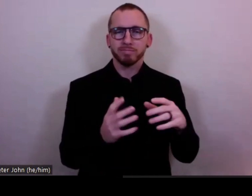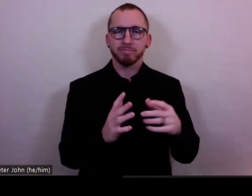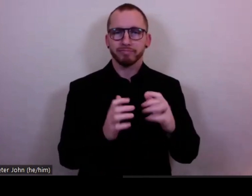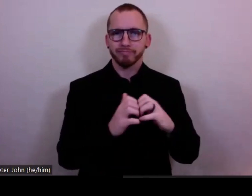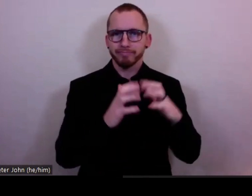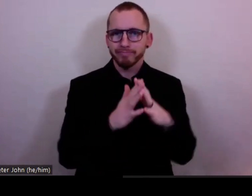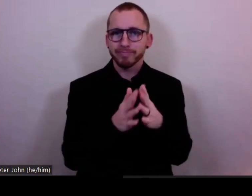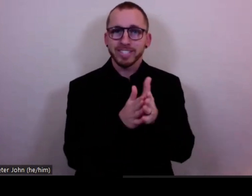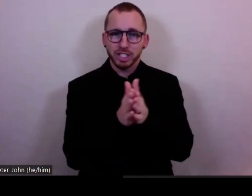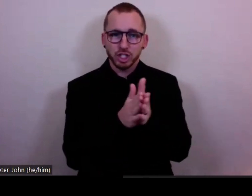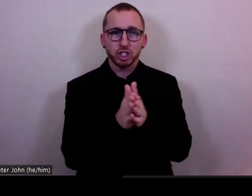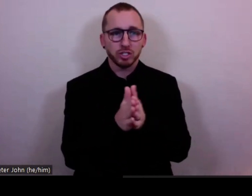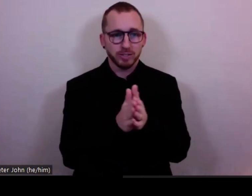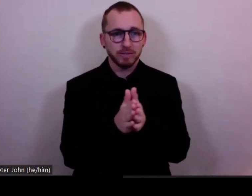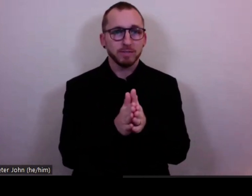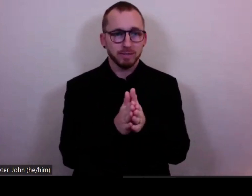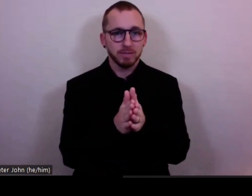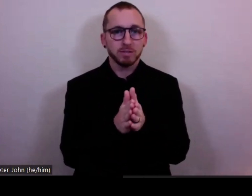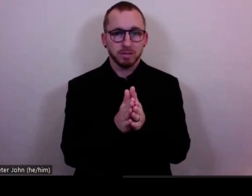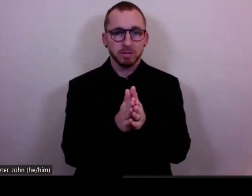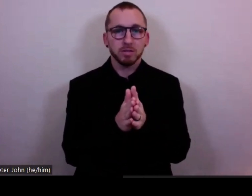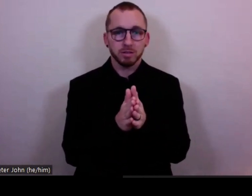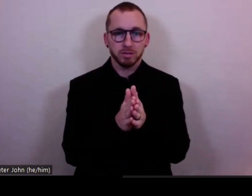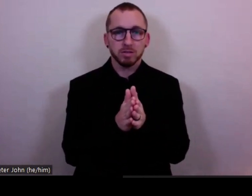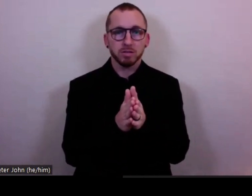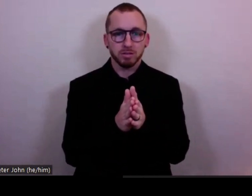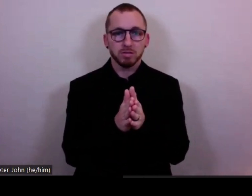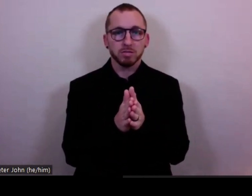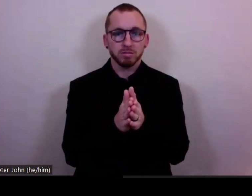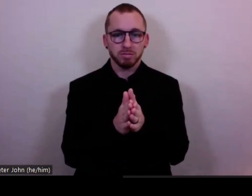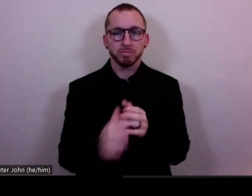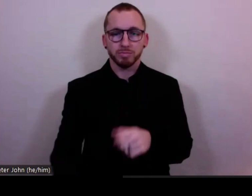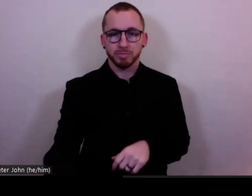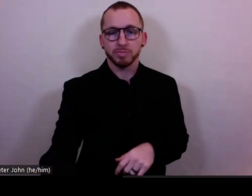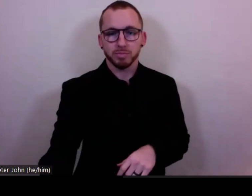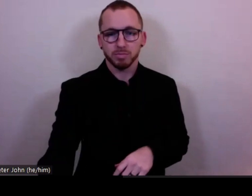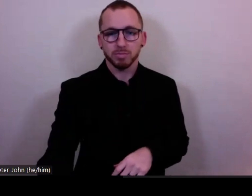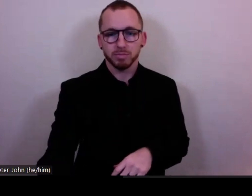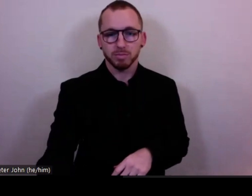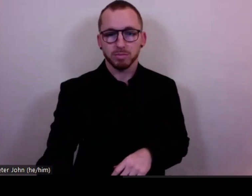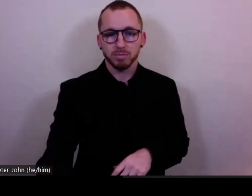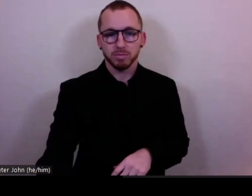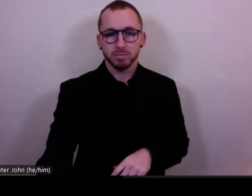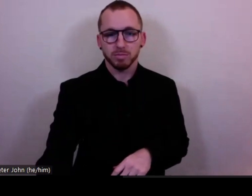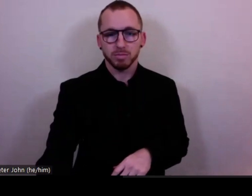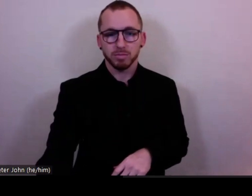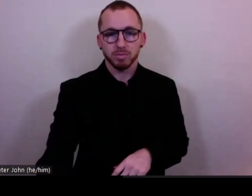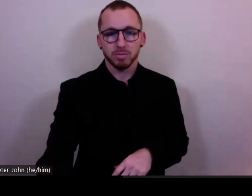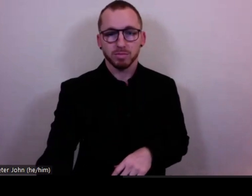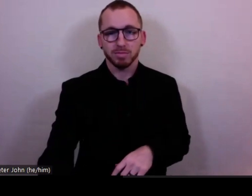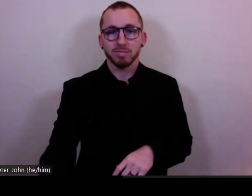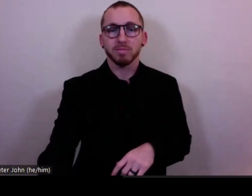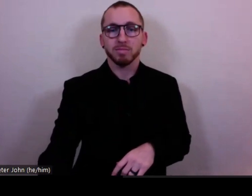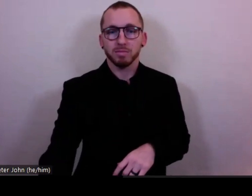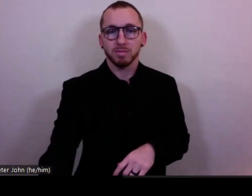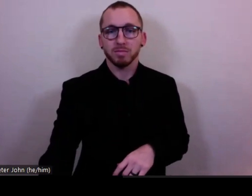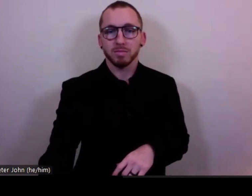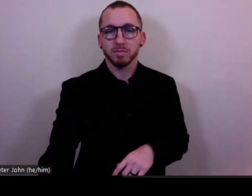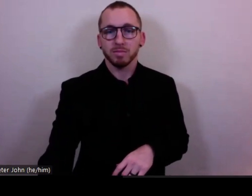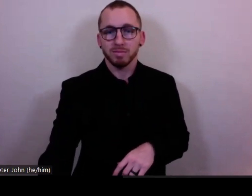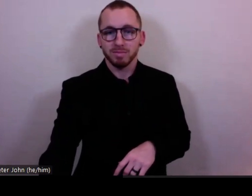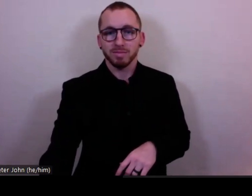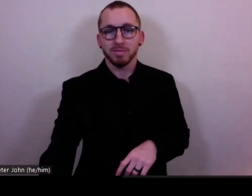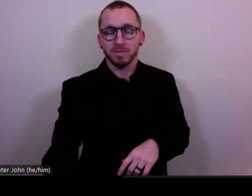Collaborative. So for those of you who aren't aware of what that is, the Building Healing System Partnership is